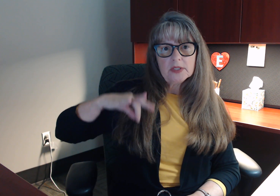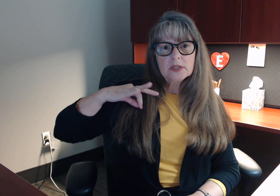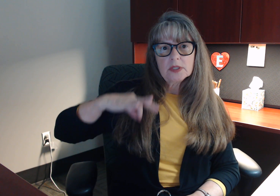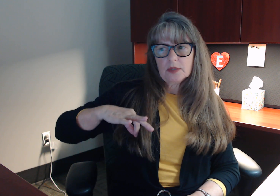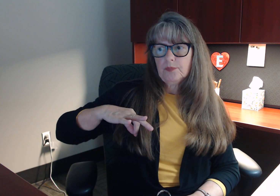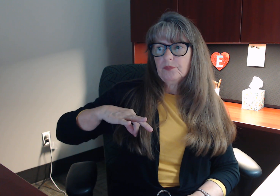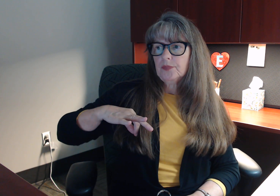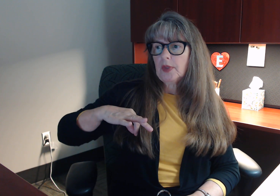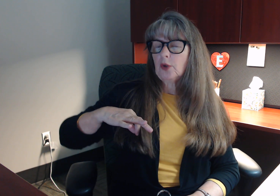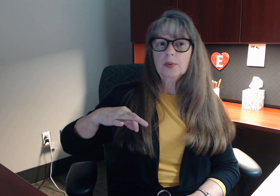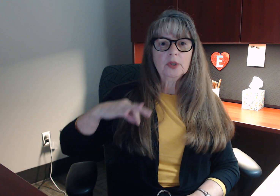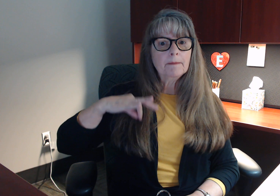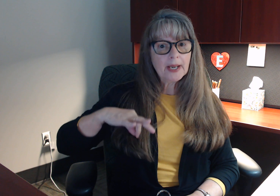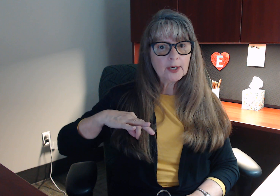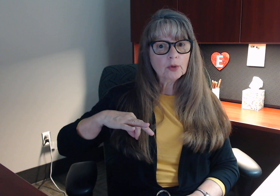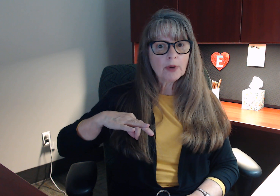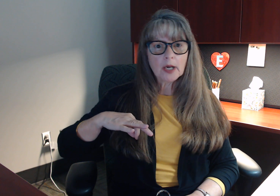benefits, like you're putting a pin in your pocket,